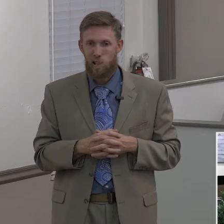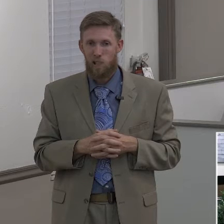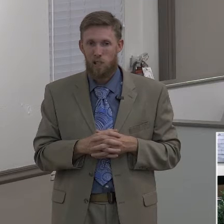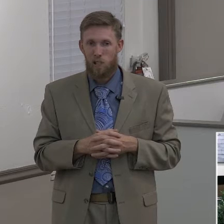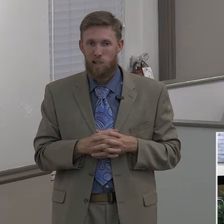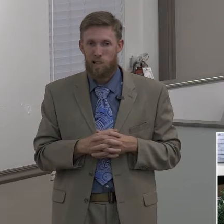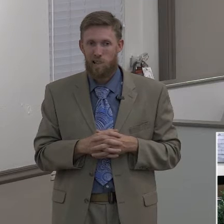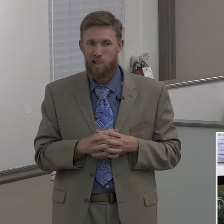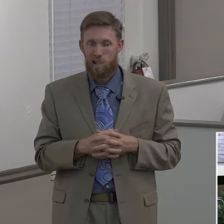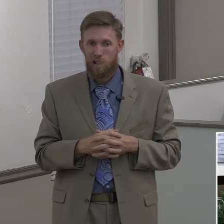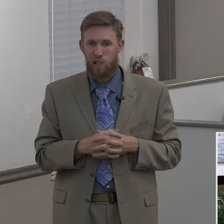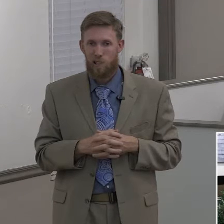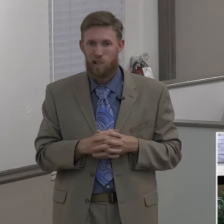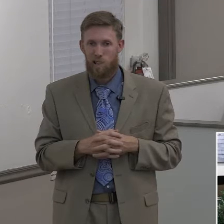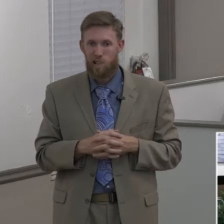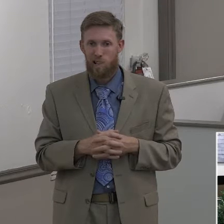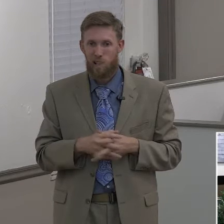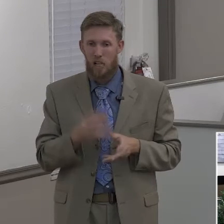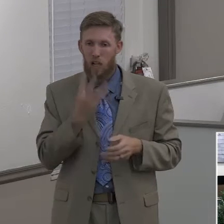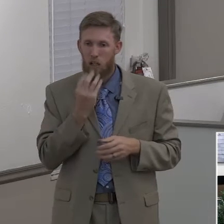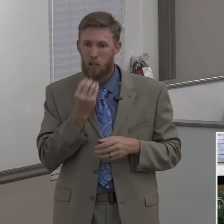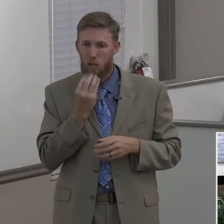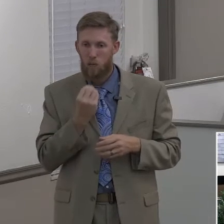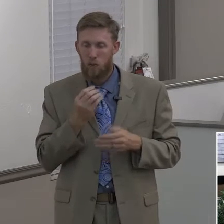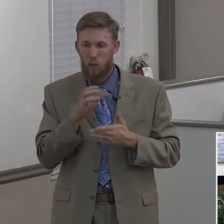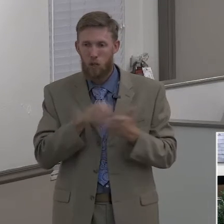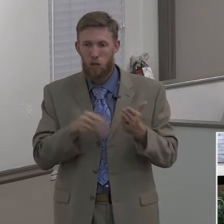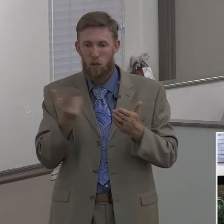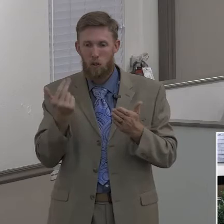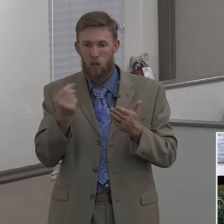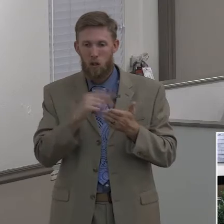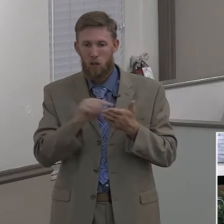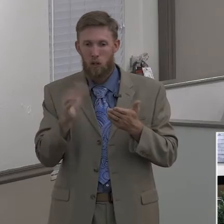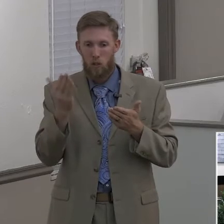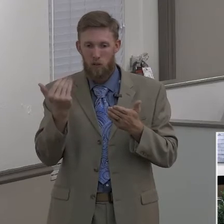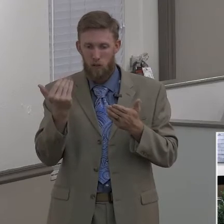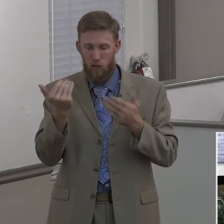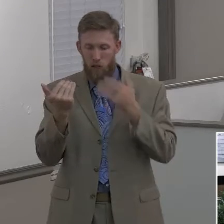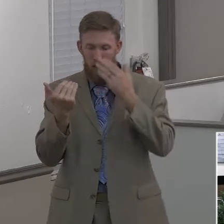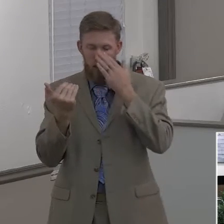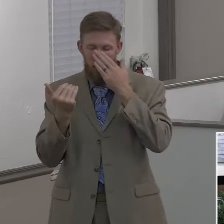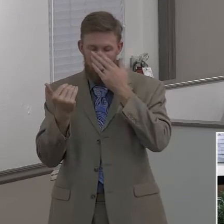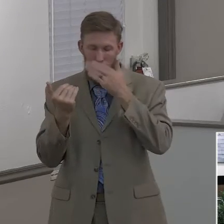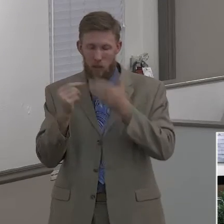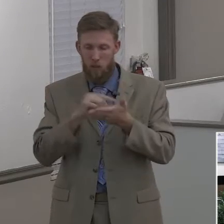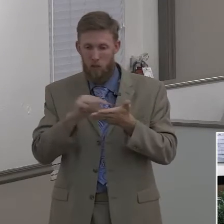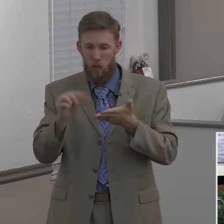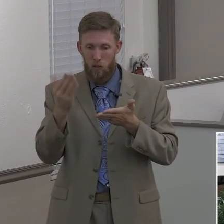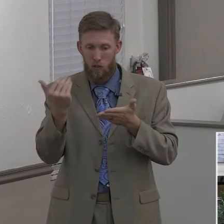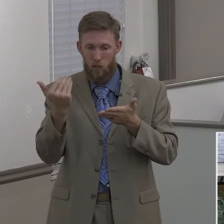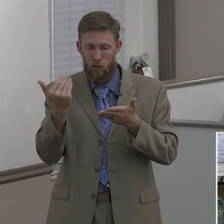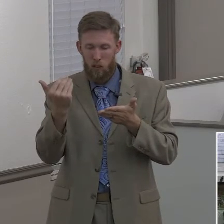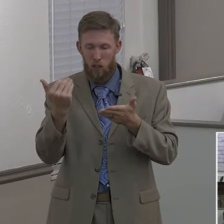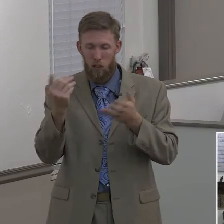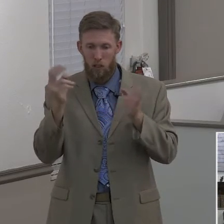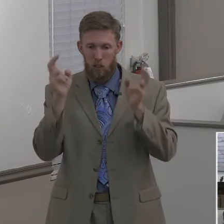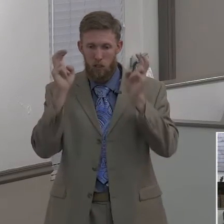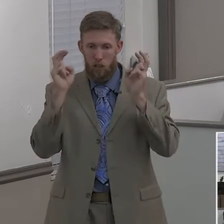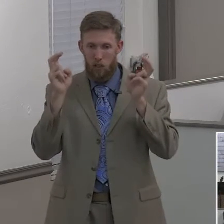now. I want you to look at Hebrews chapter 13 and verse 15 with me. I want you to notice what it